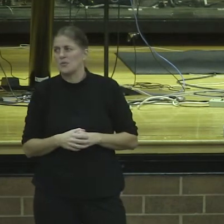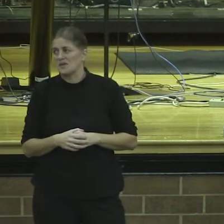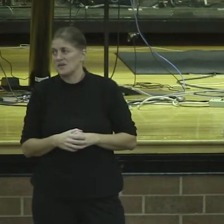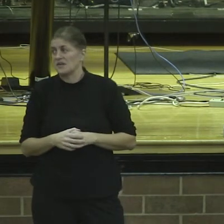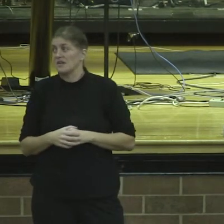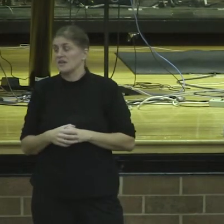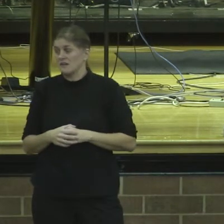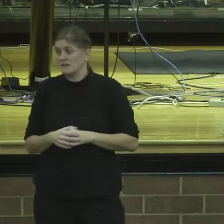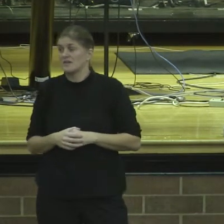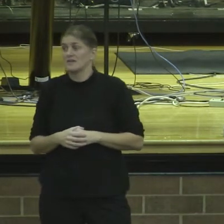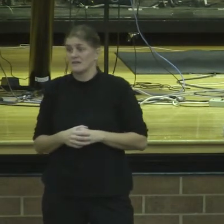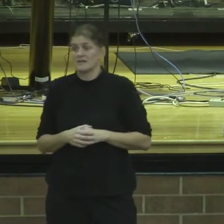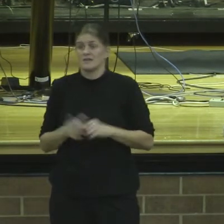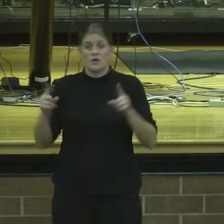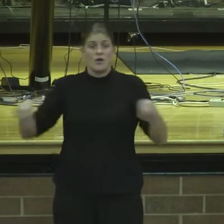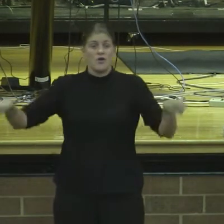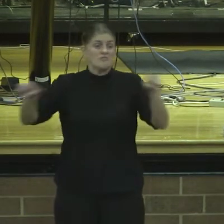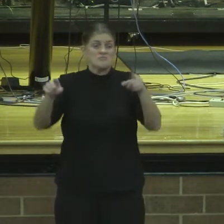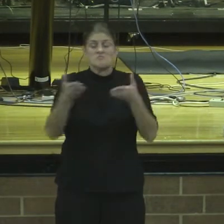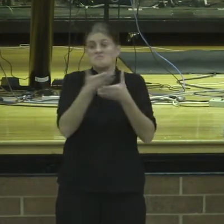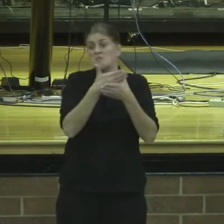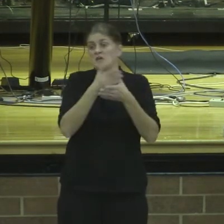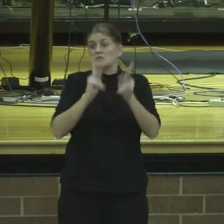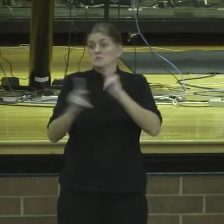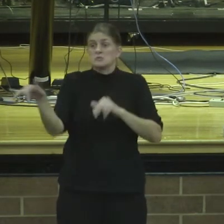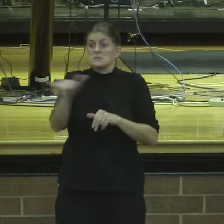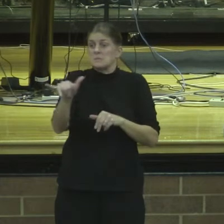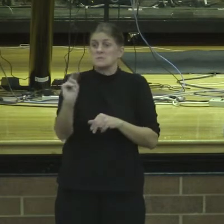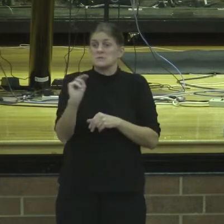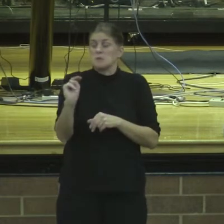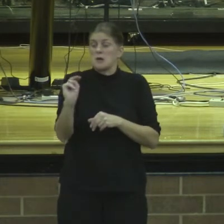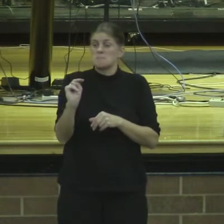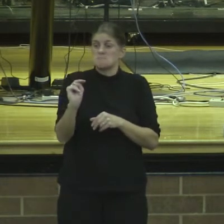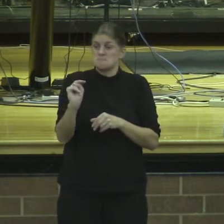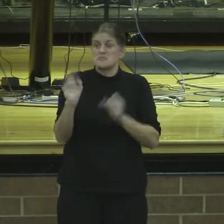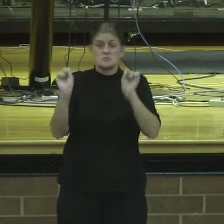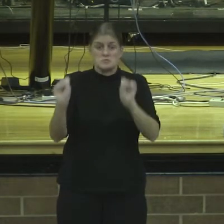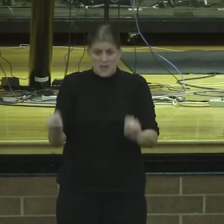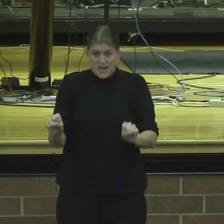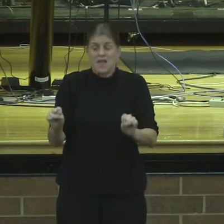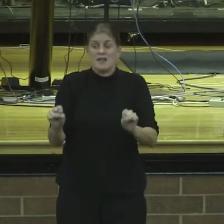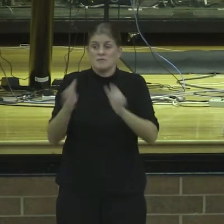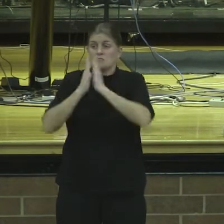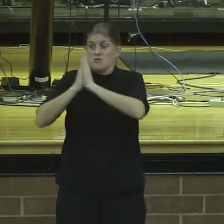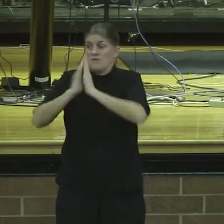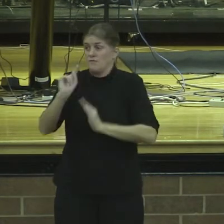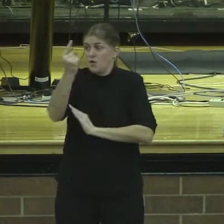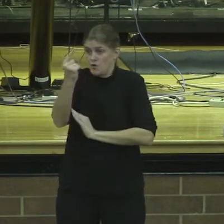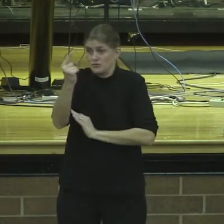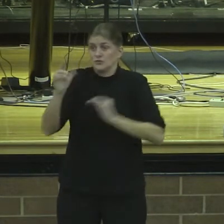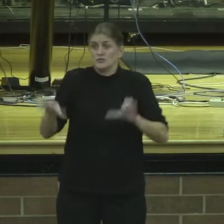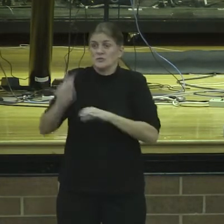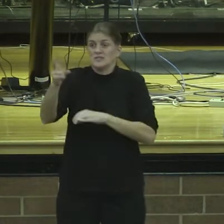Each and every one of us are as average and normal as Nehemiah was. And we can each do and rise to the challenge and